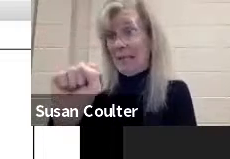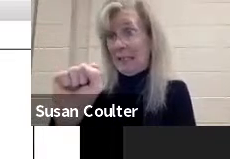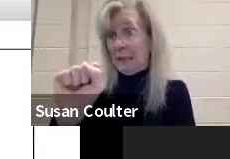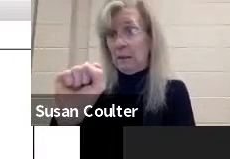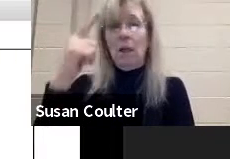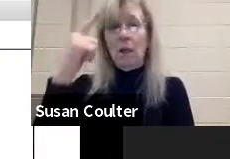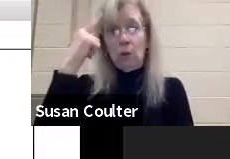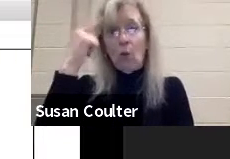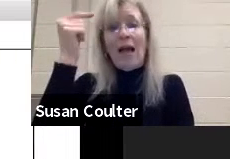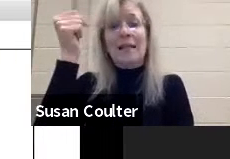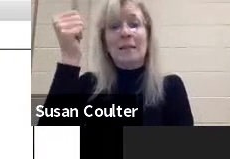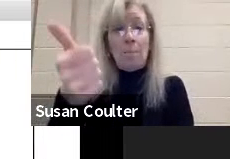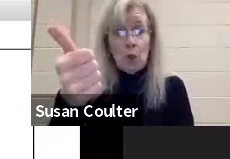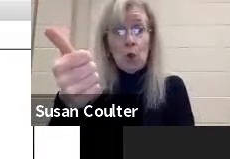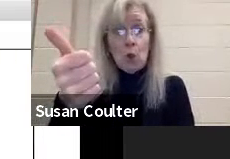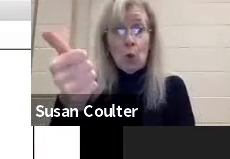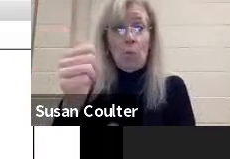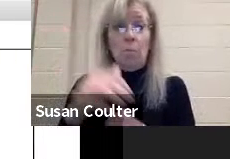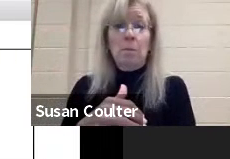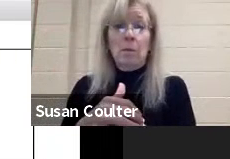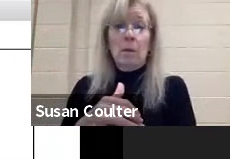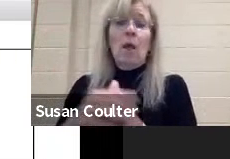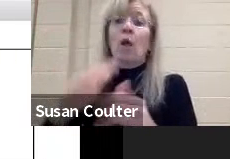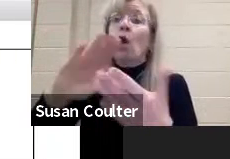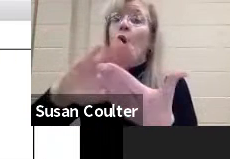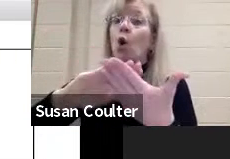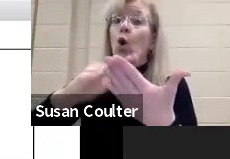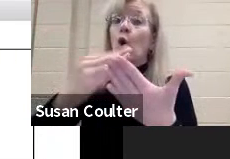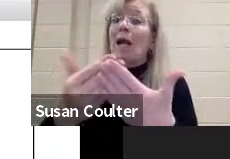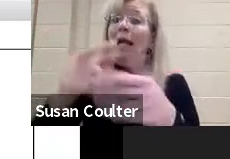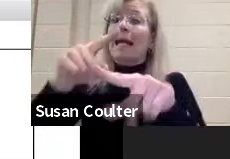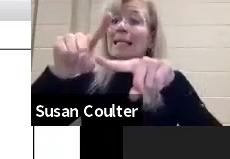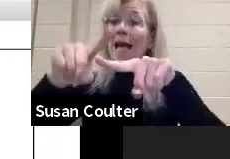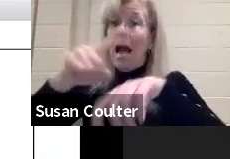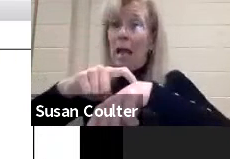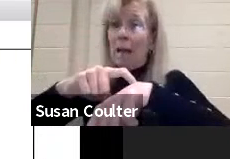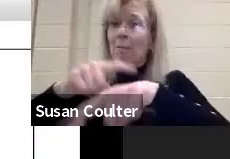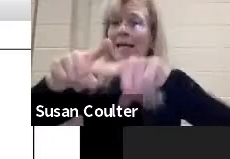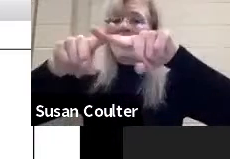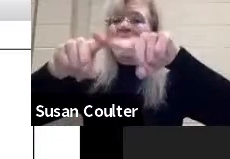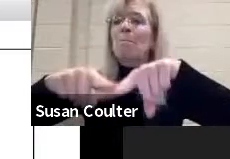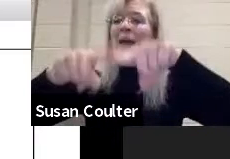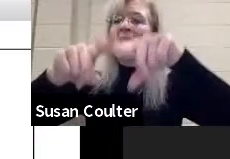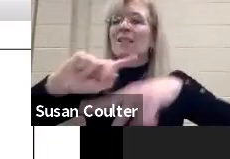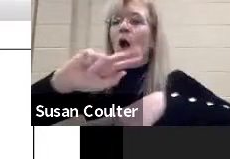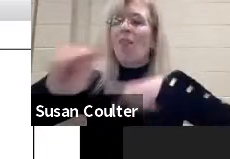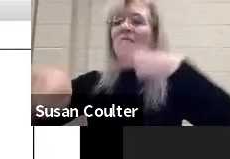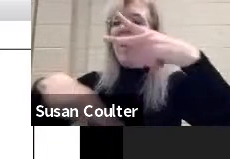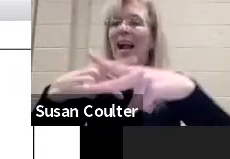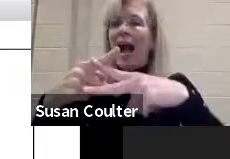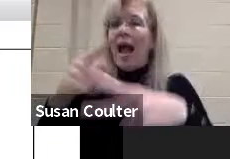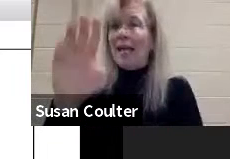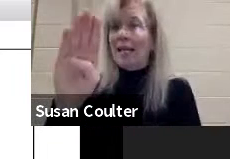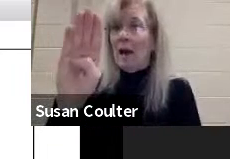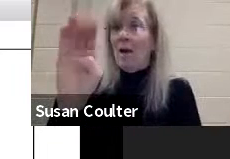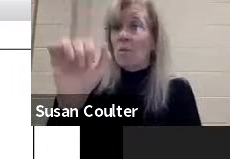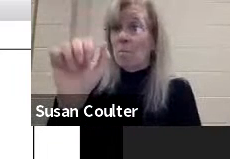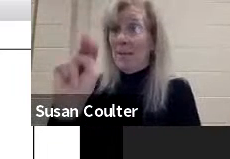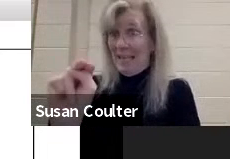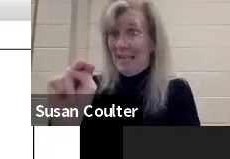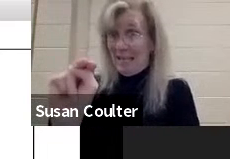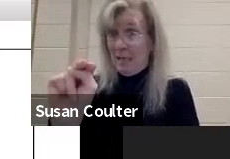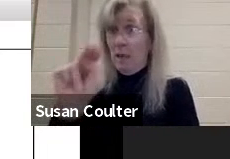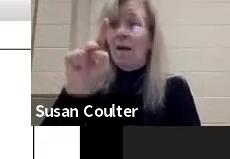the beans. So that's up to you. Cooking time depends on the kind